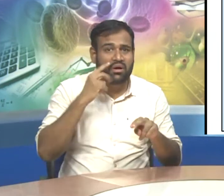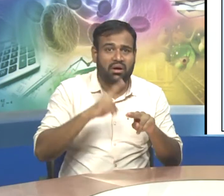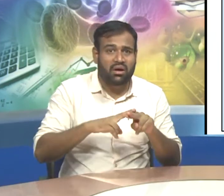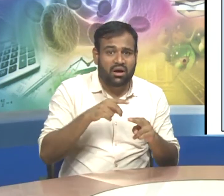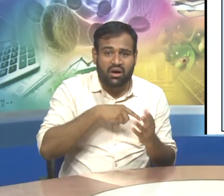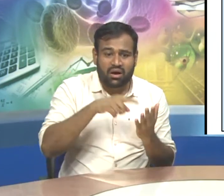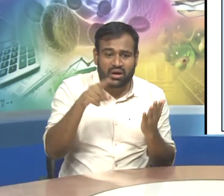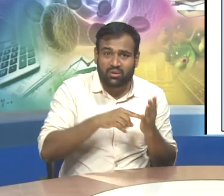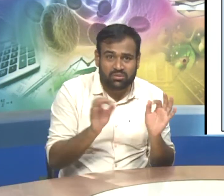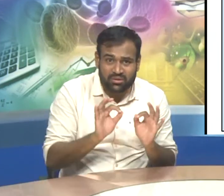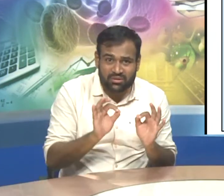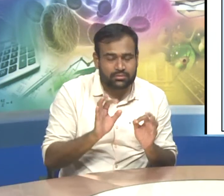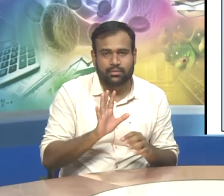state.